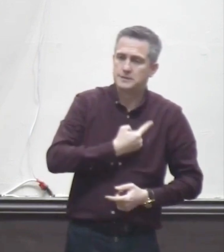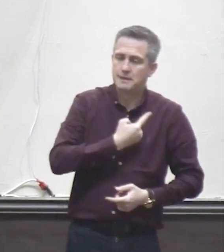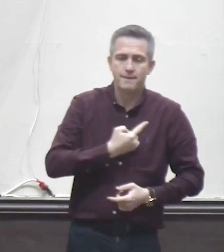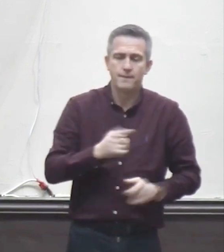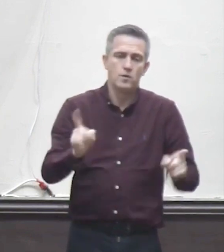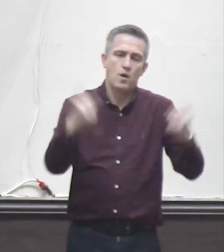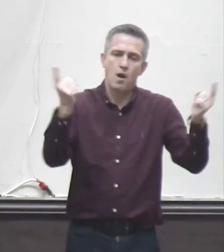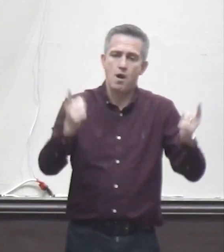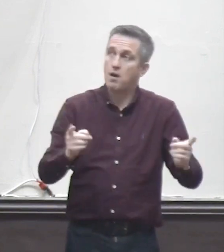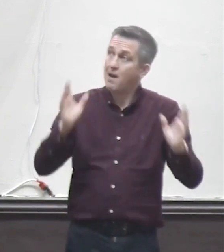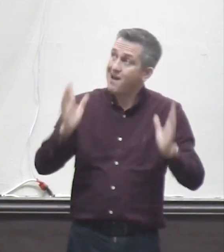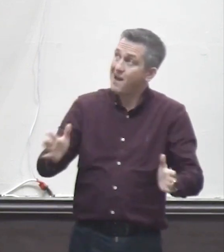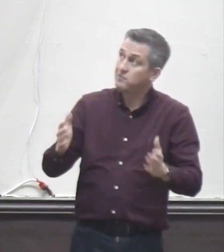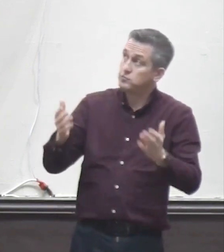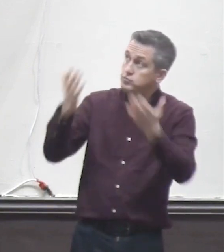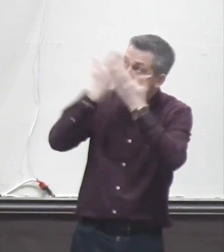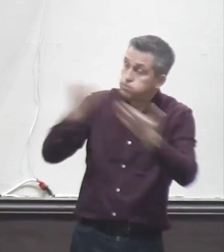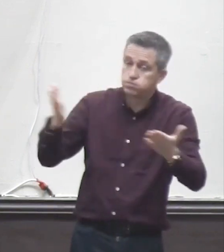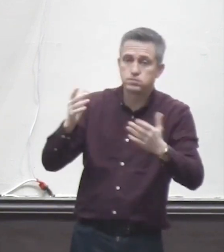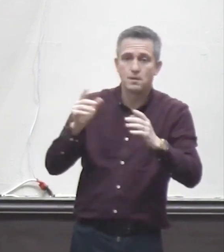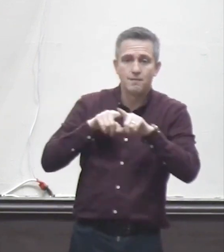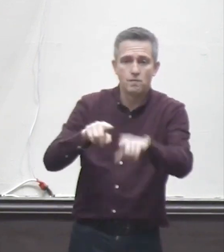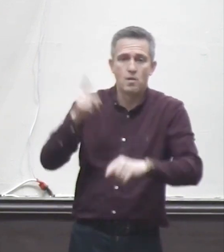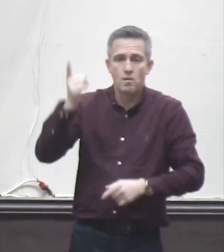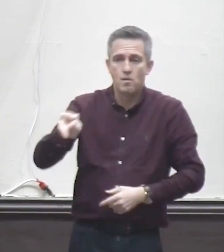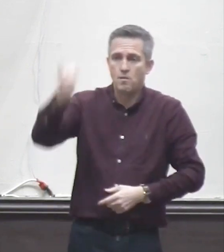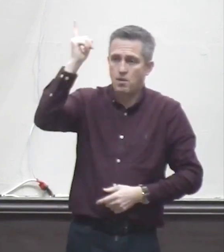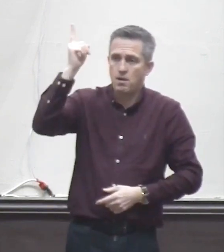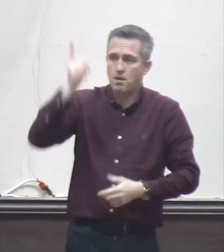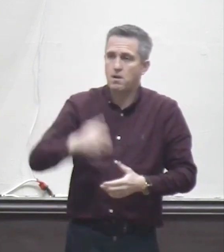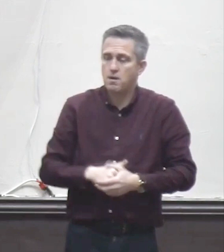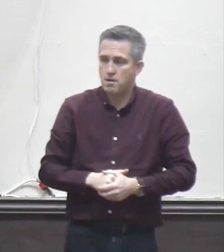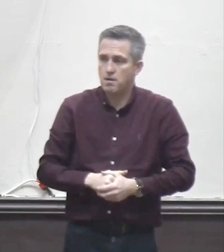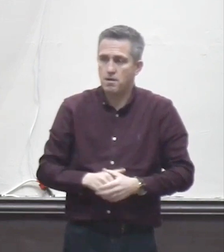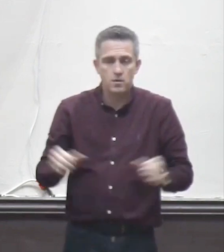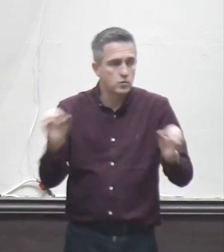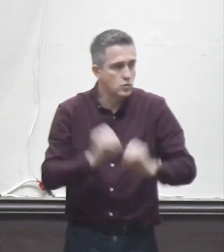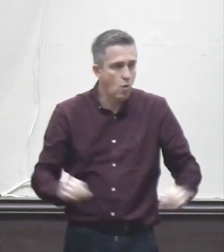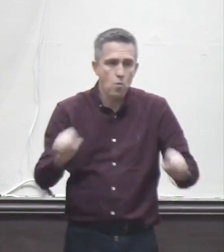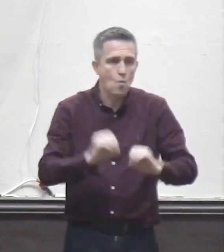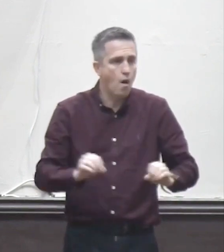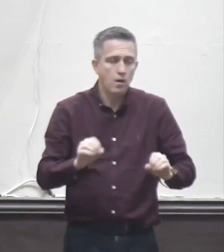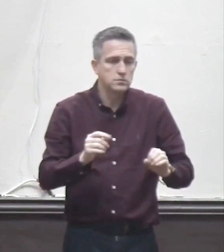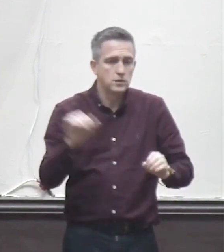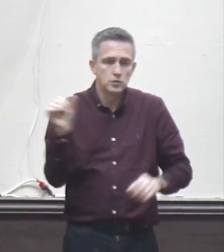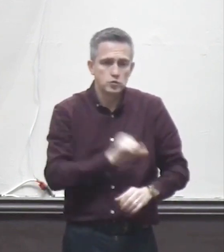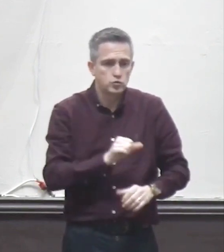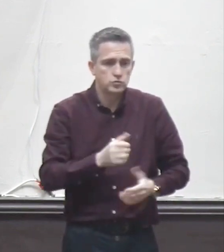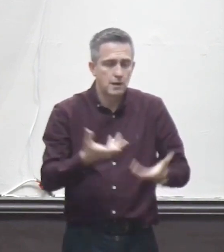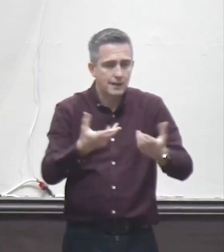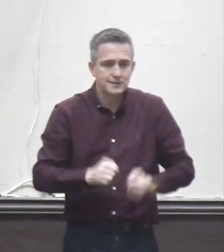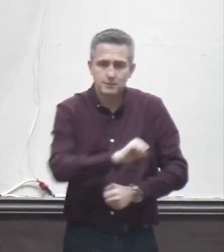nature. It has to be extremely great in nature. And no one deserves that